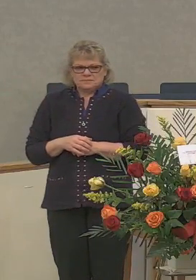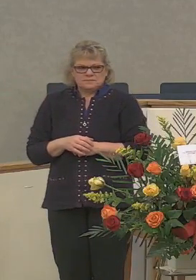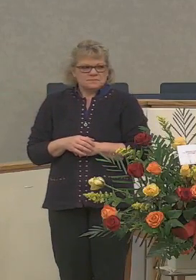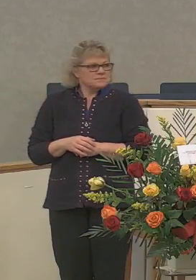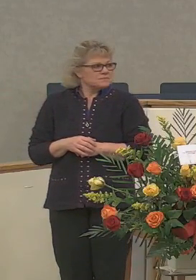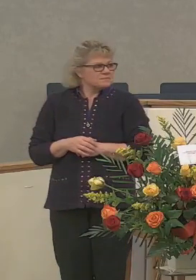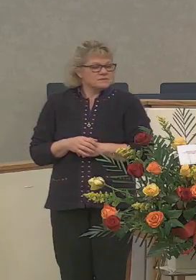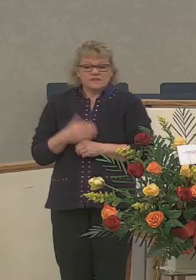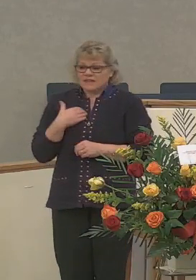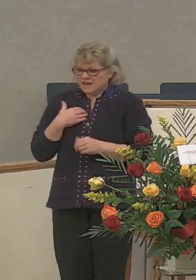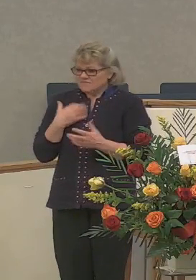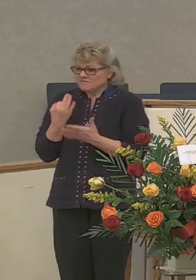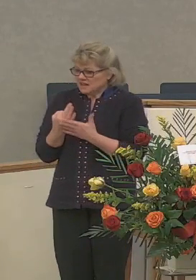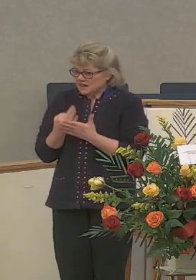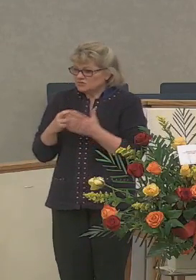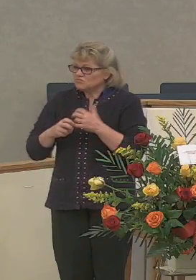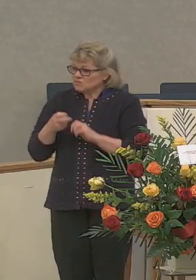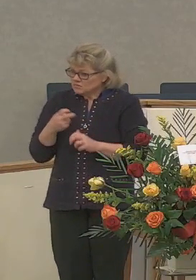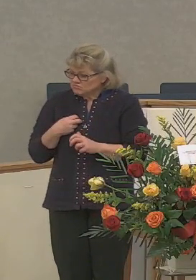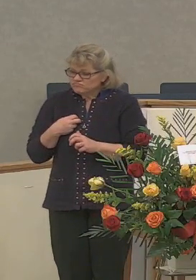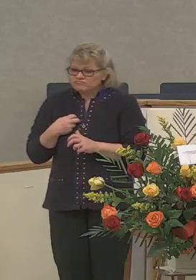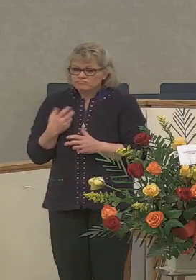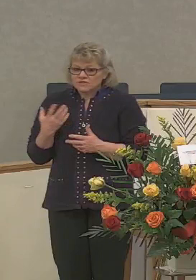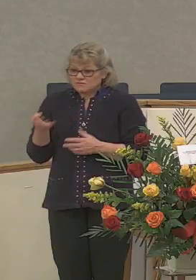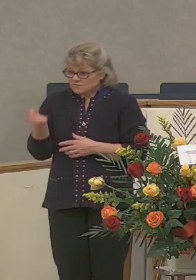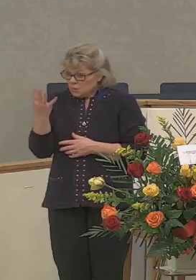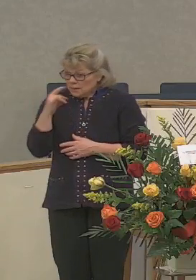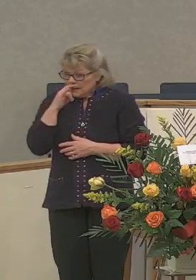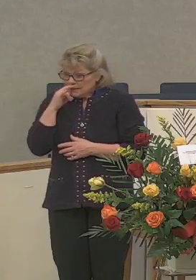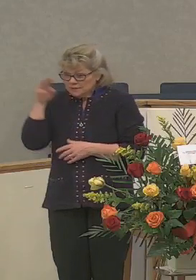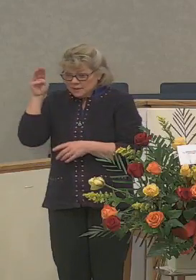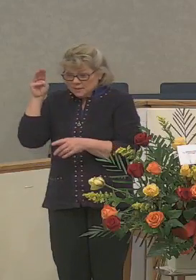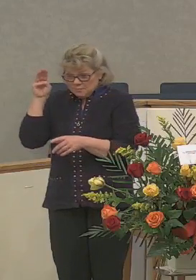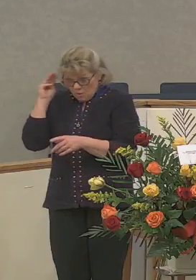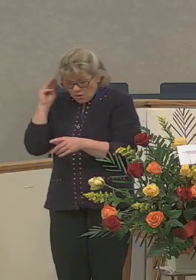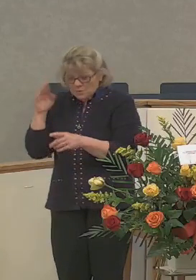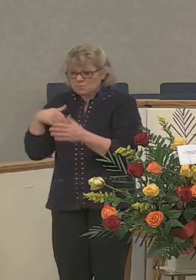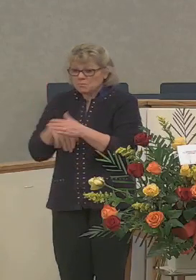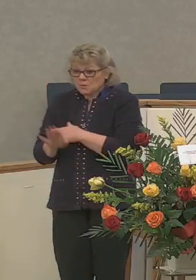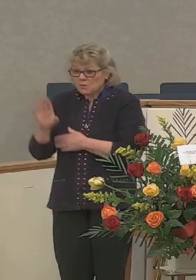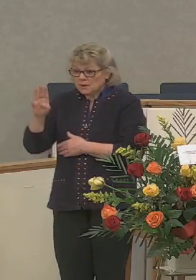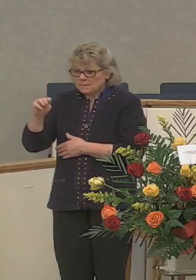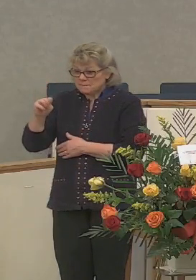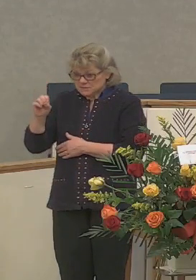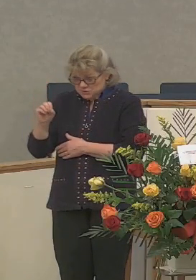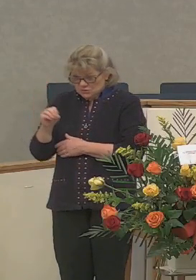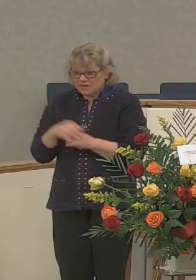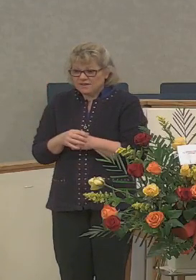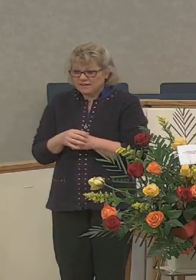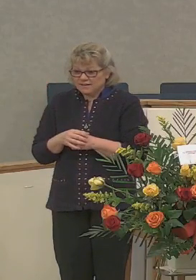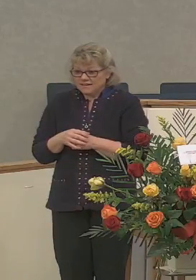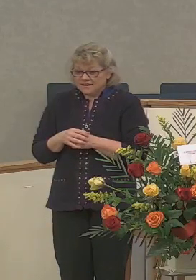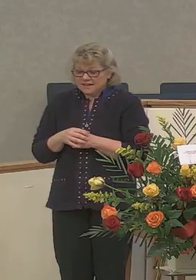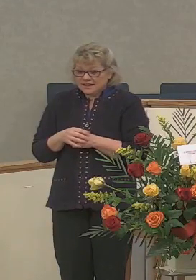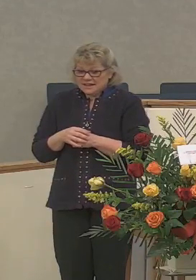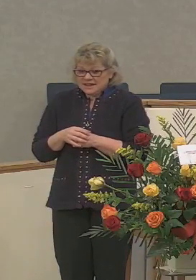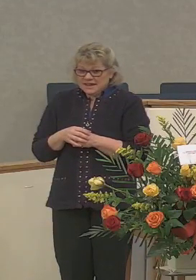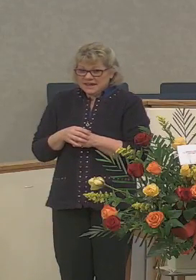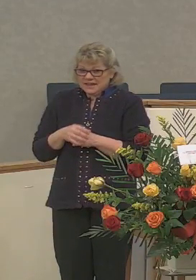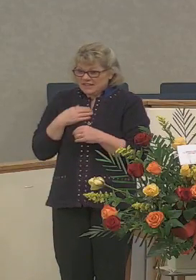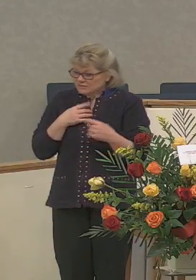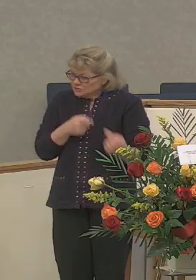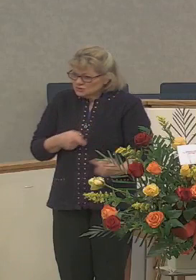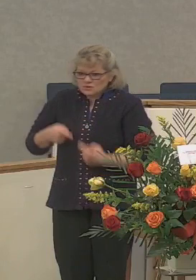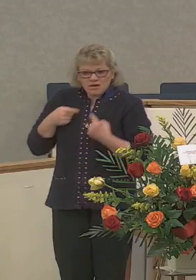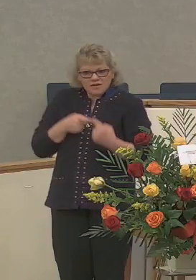They had a financial difficulty going down with four kids. Mark was born there in Missouri. And yet they